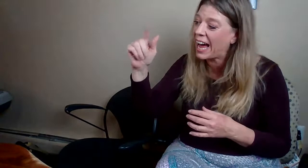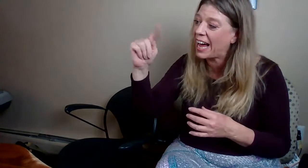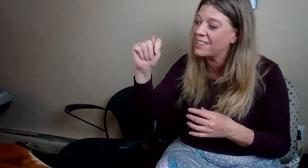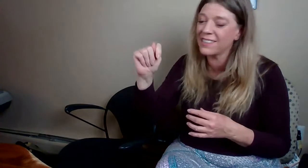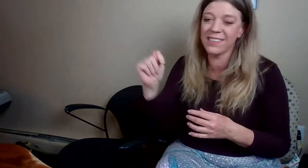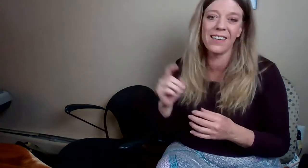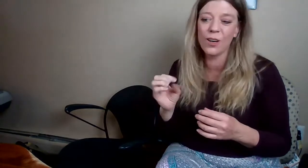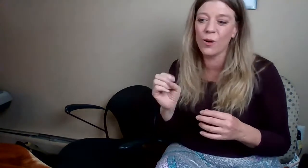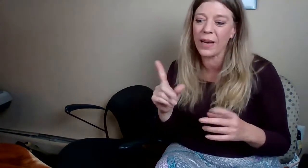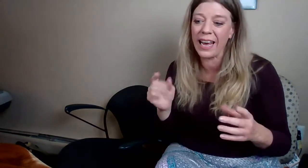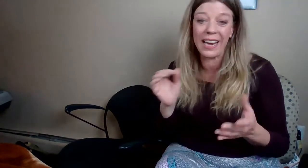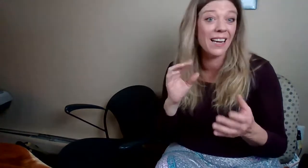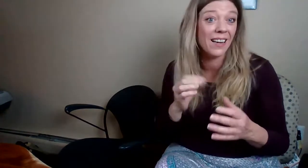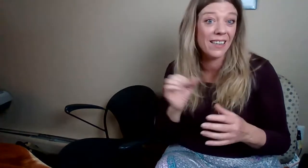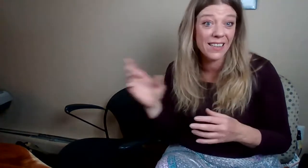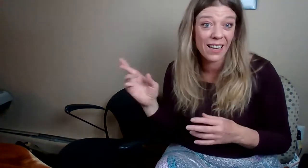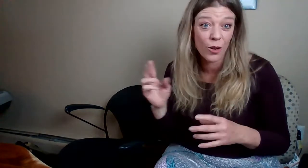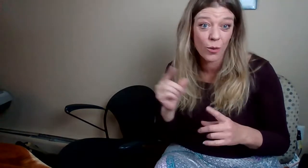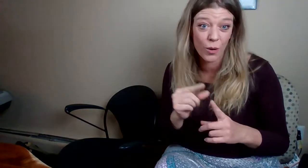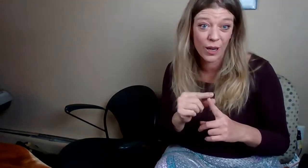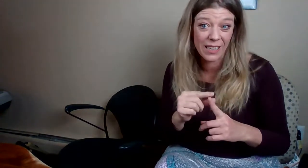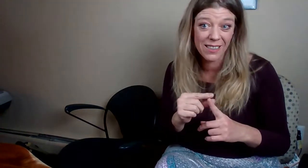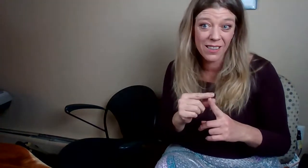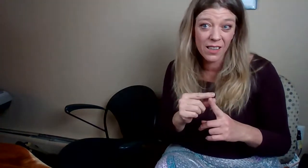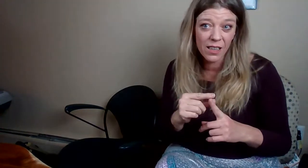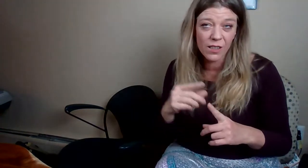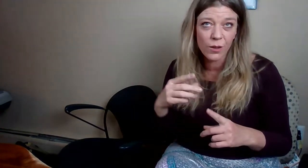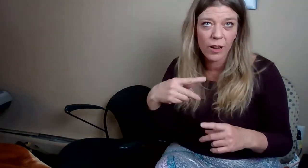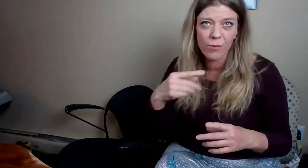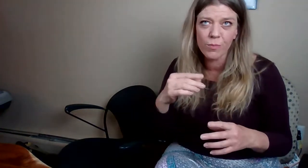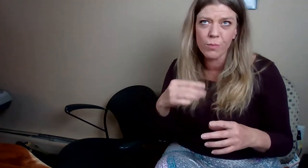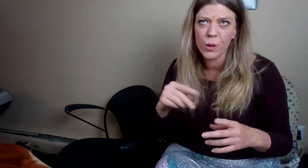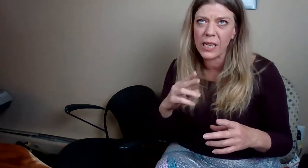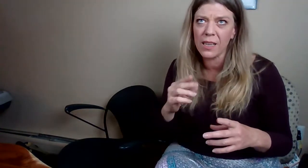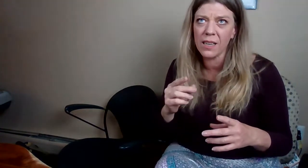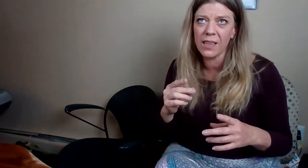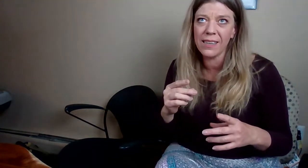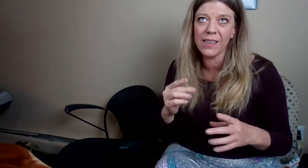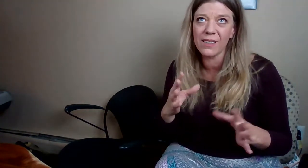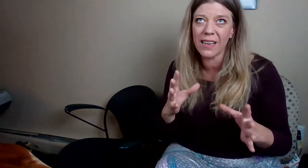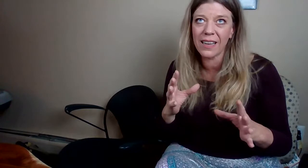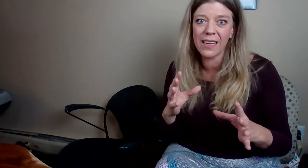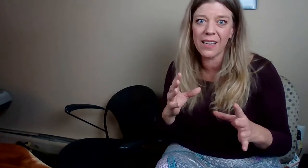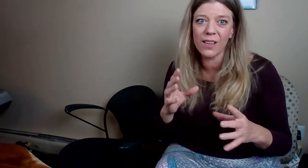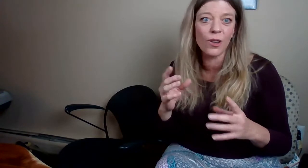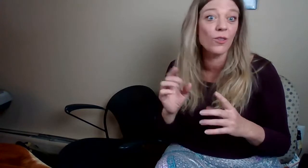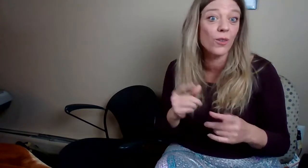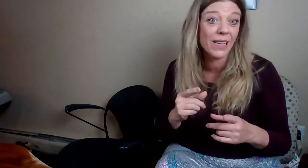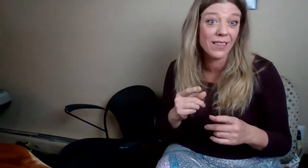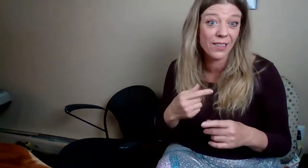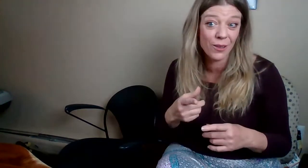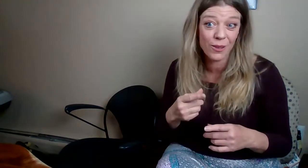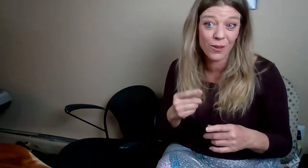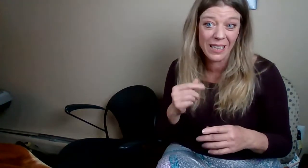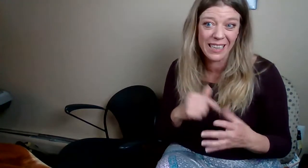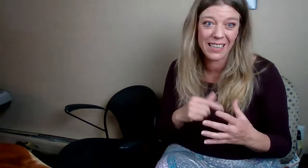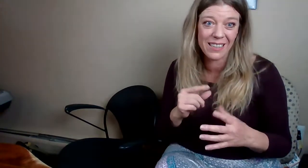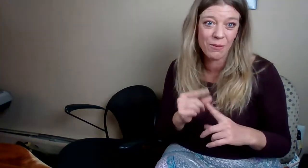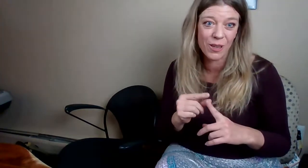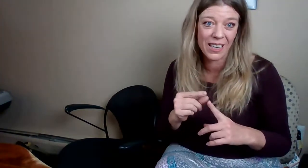Cat. Okay, another word. So I've put there's a little trick to this word.